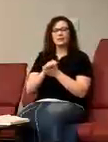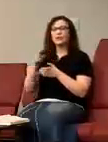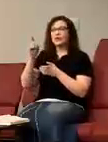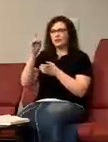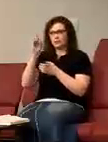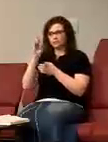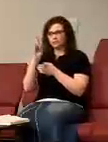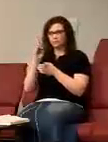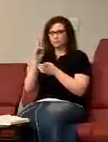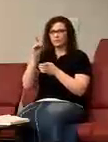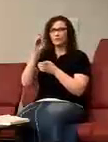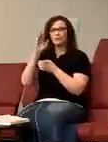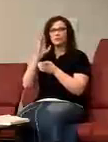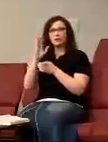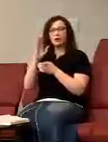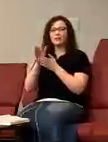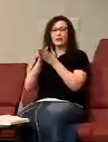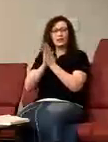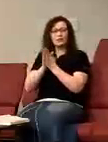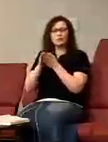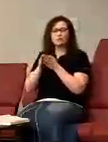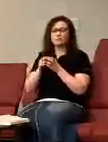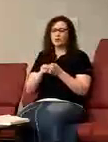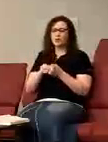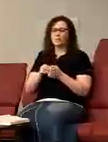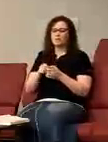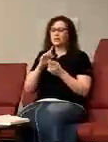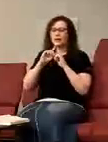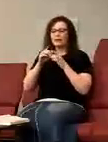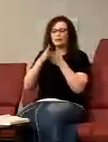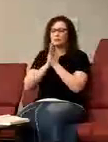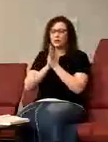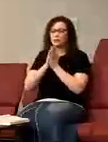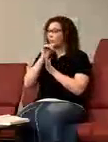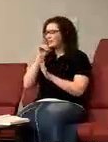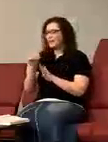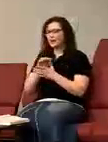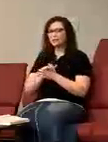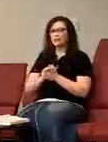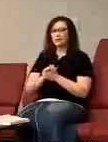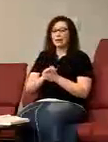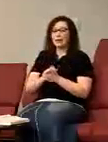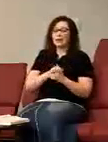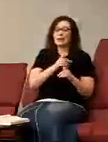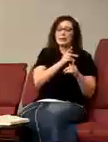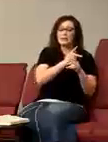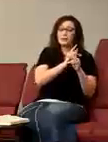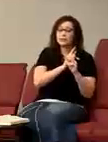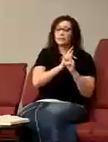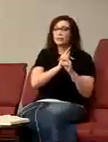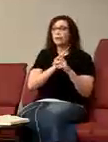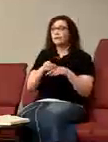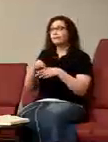Either God's a God that answers prayers, or he's not. So either I need to keep this car, or give up on God,